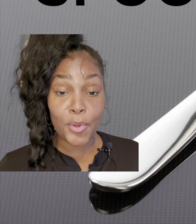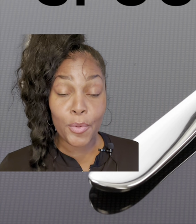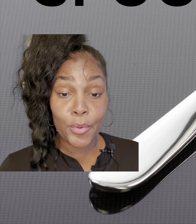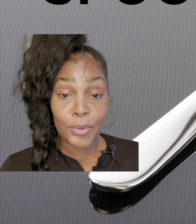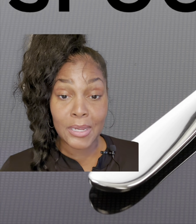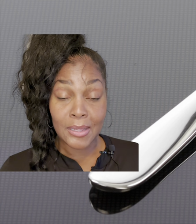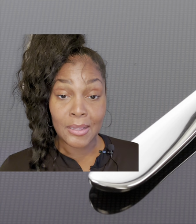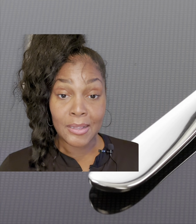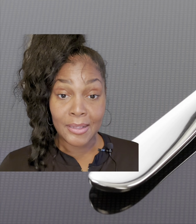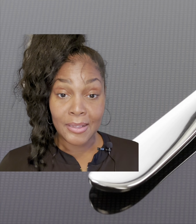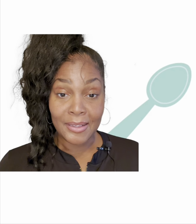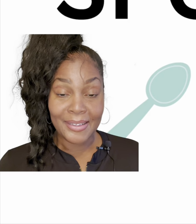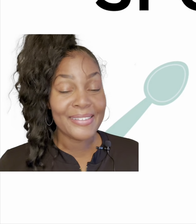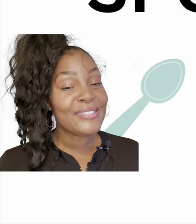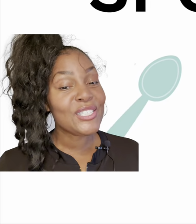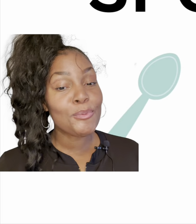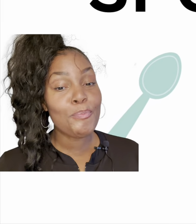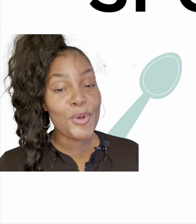spoon,